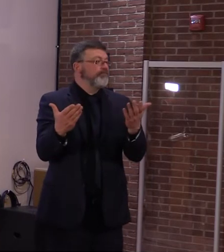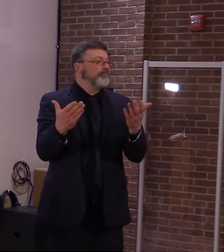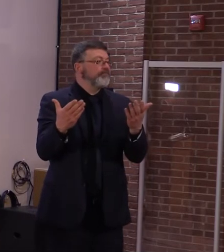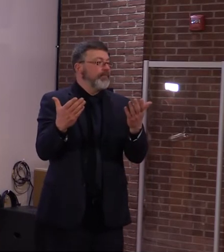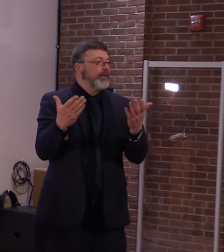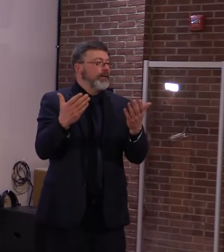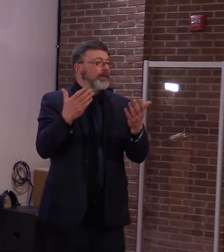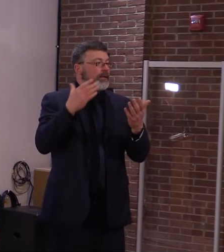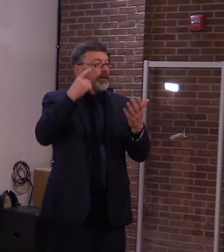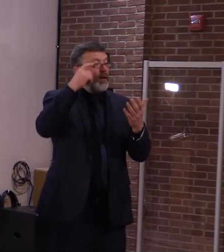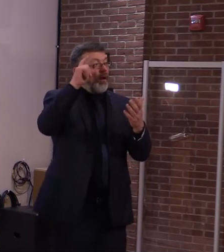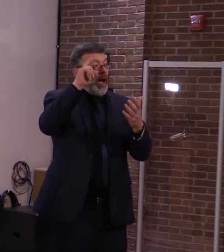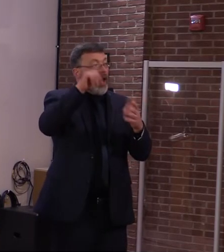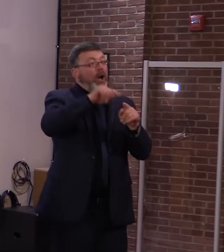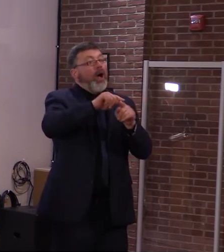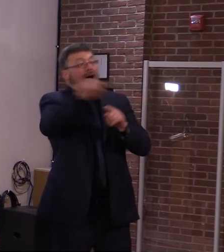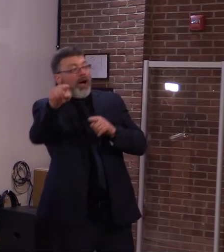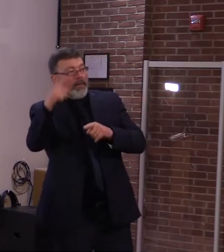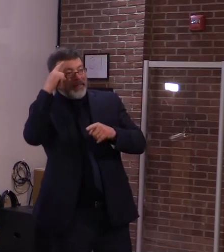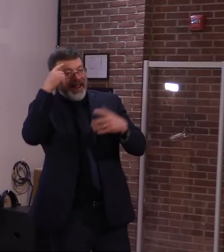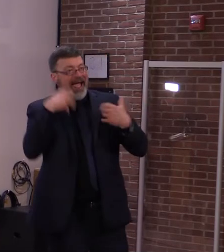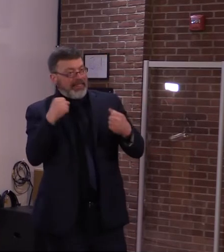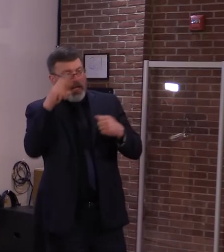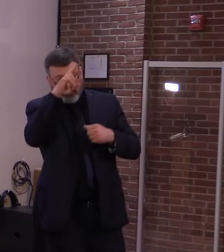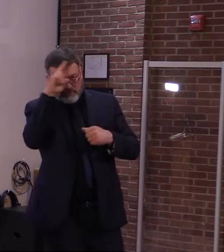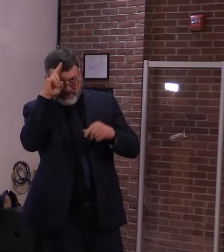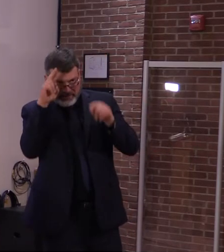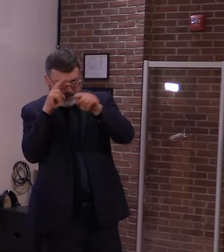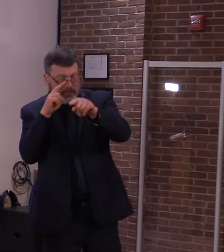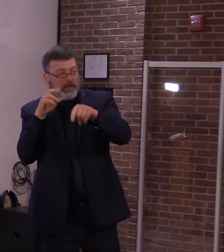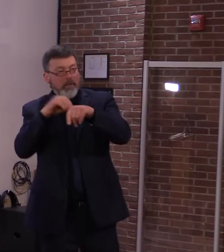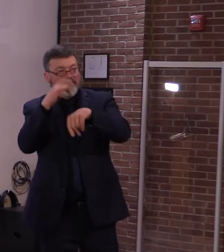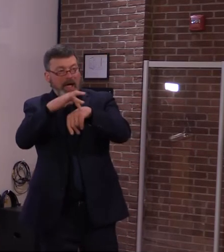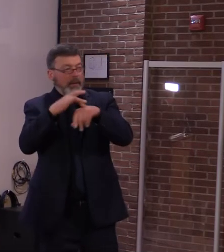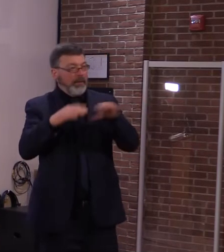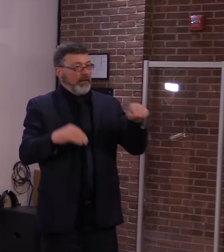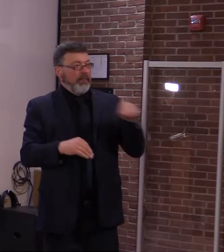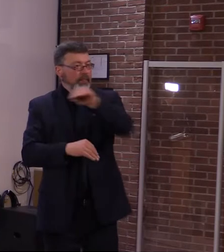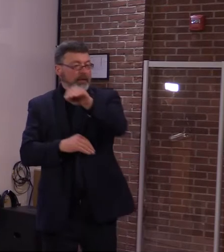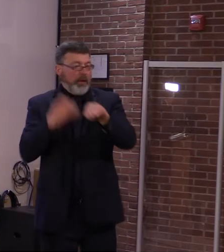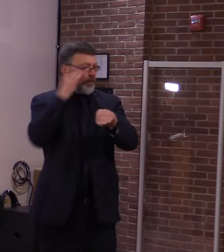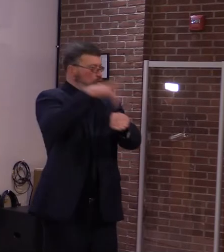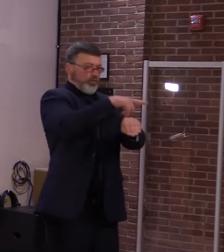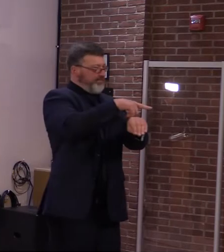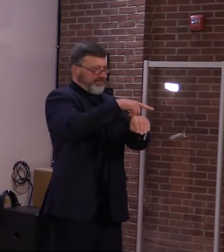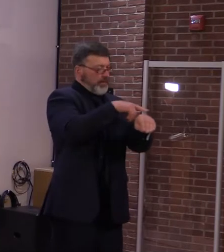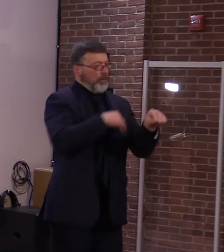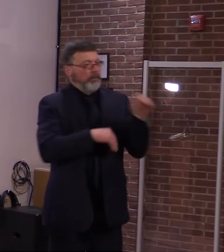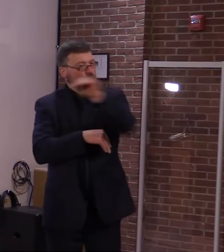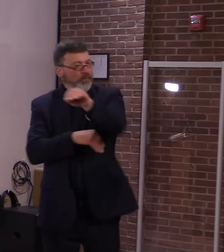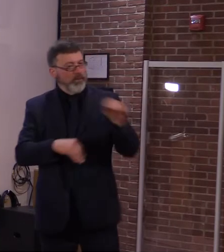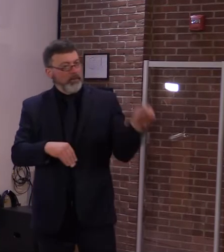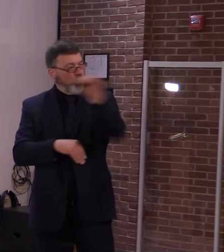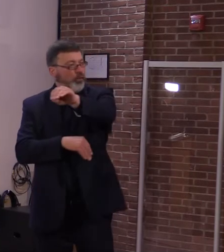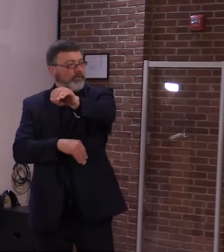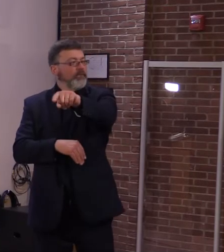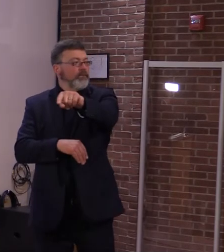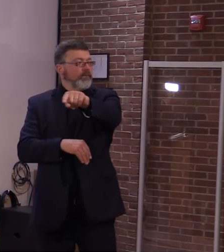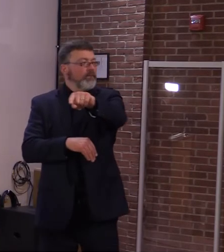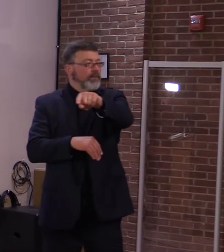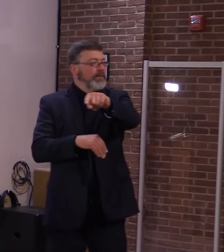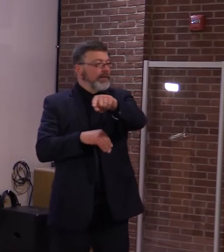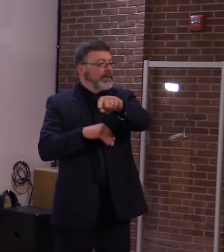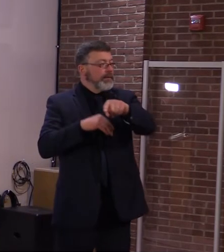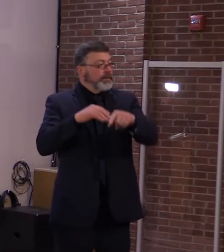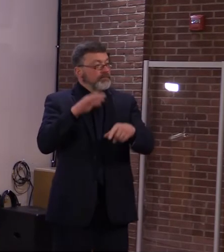we had some issues previous to the pandemic, and as I've said consistently, all